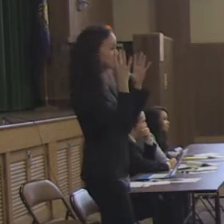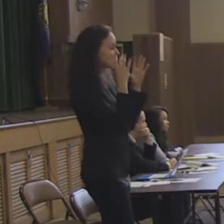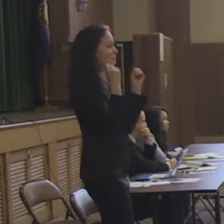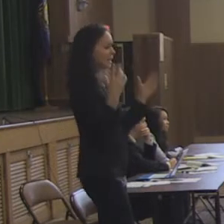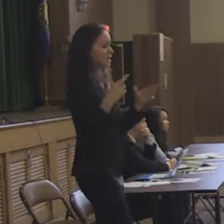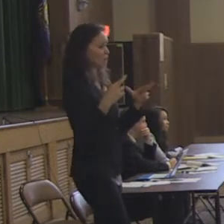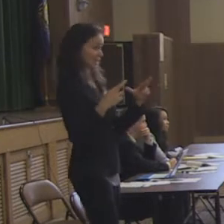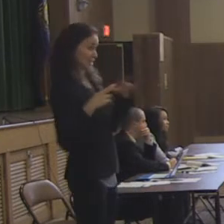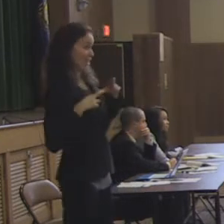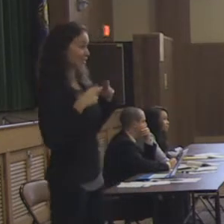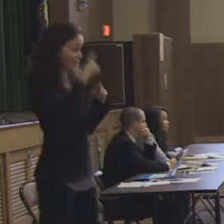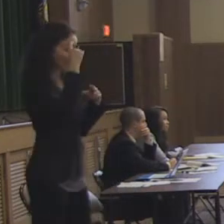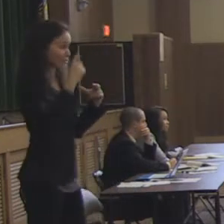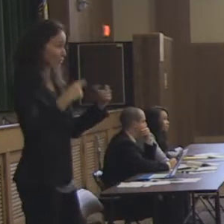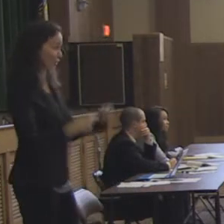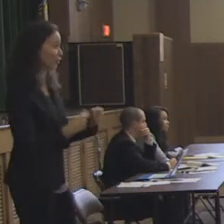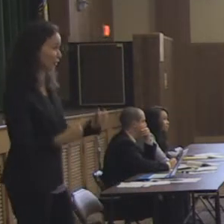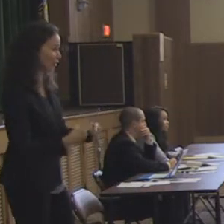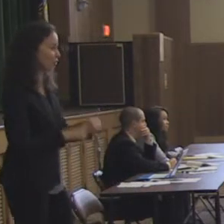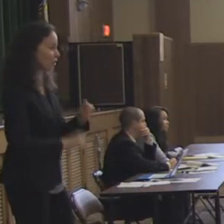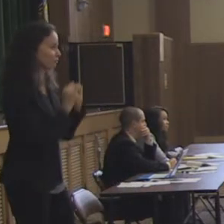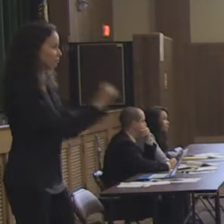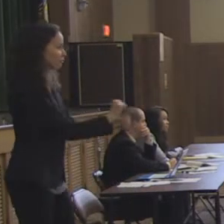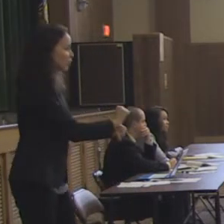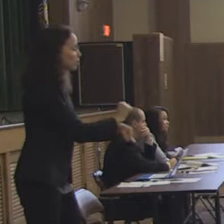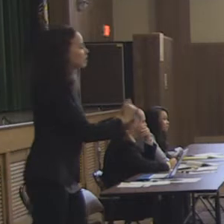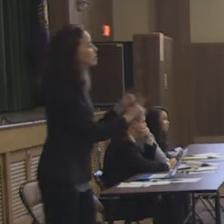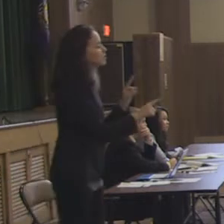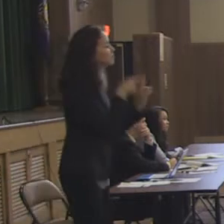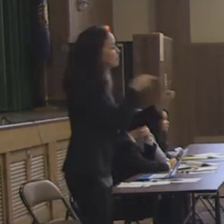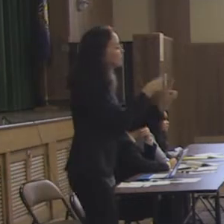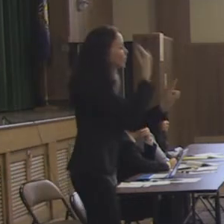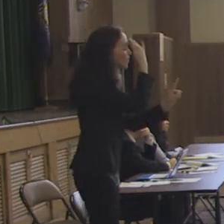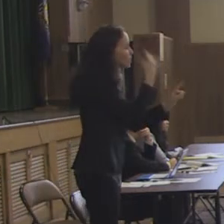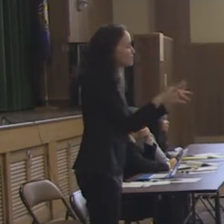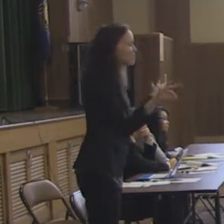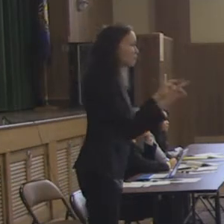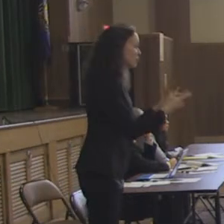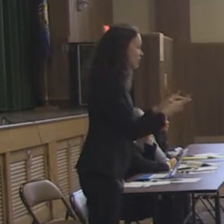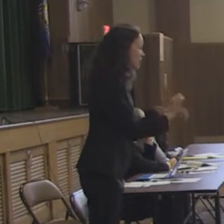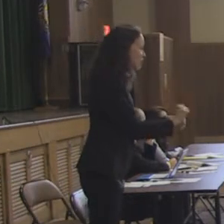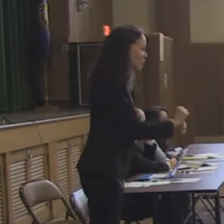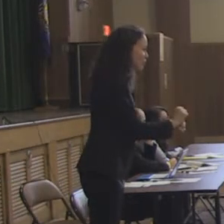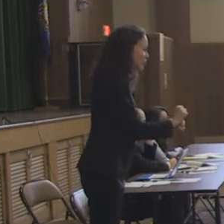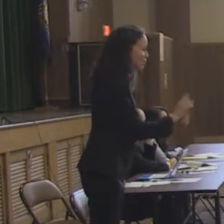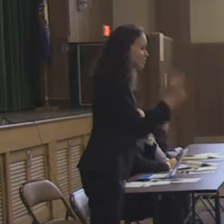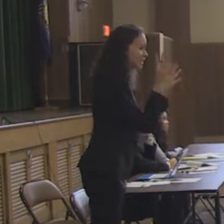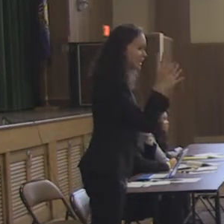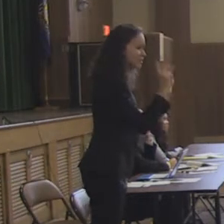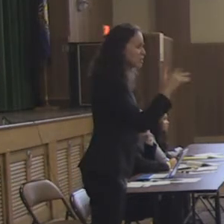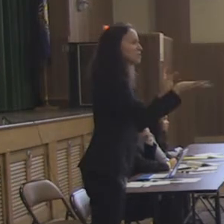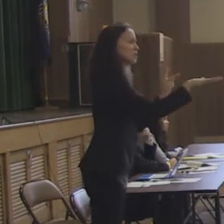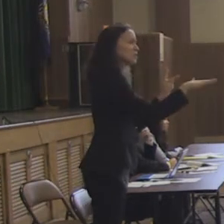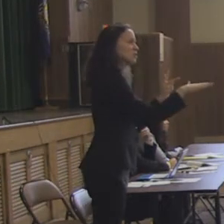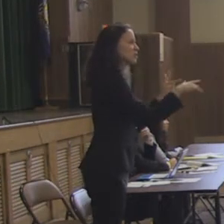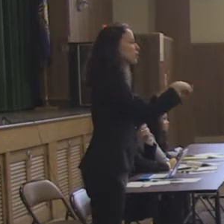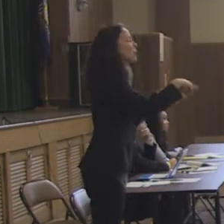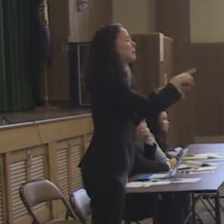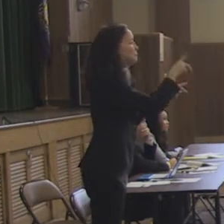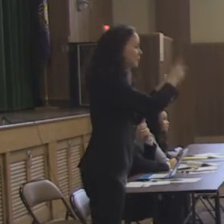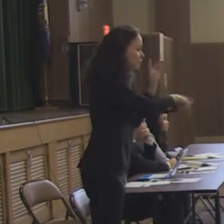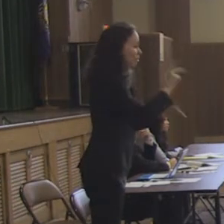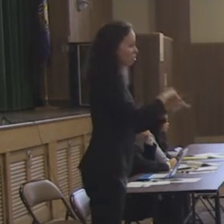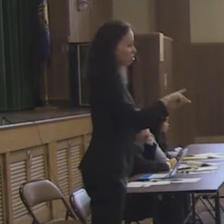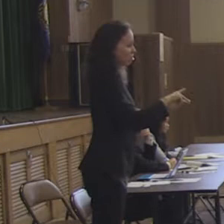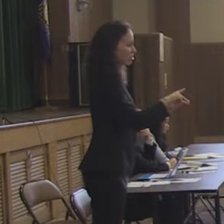doing was important. That there was a need that needed to be met. That these were people. They weren't clients.